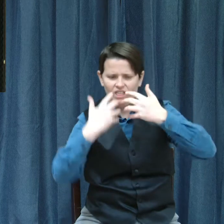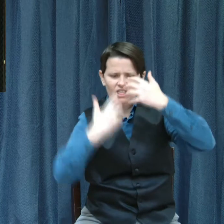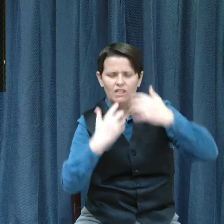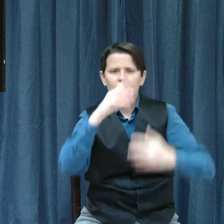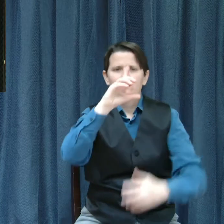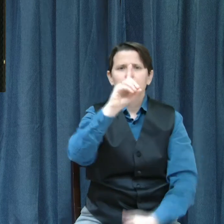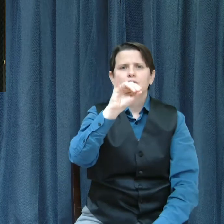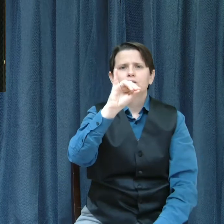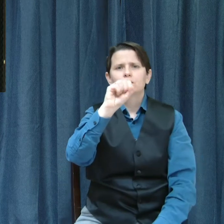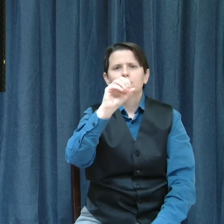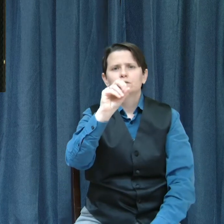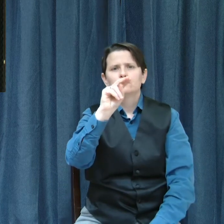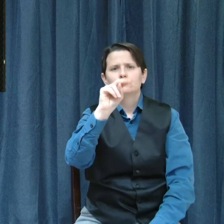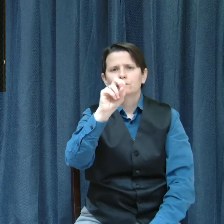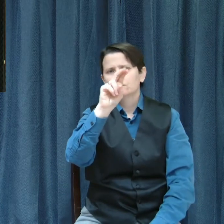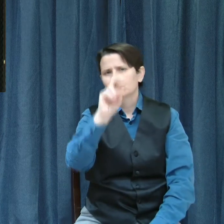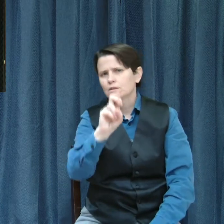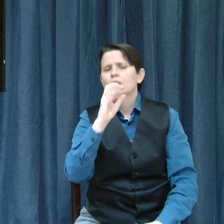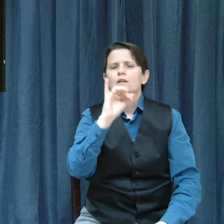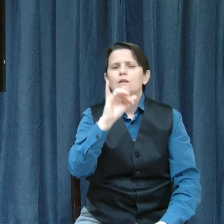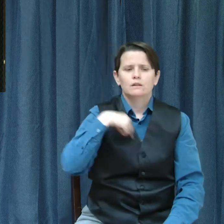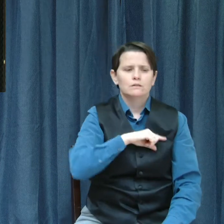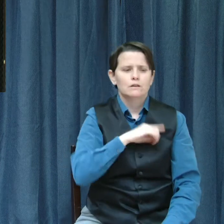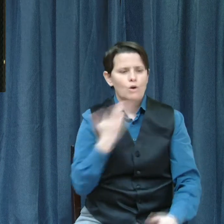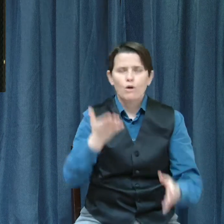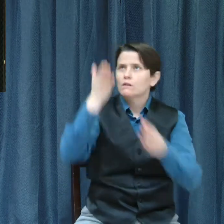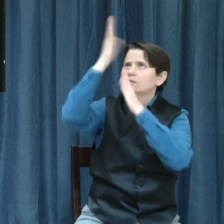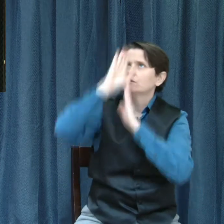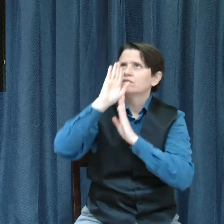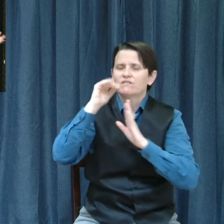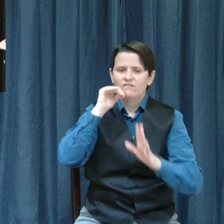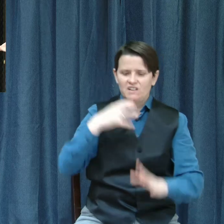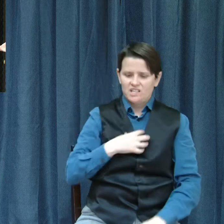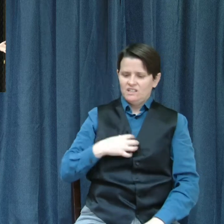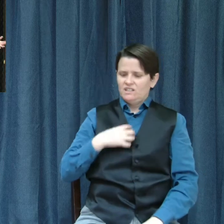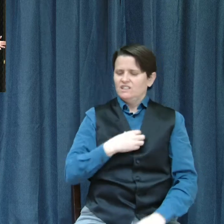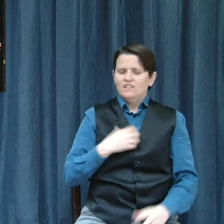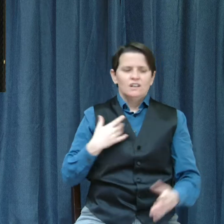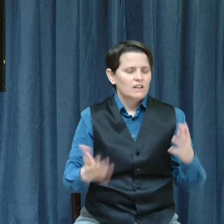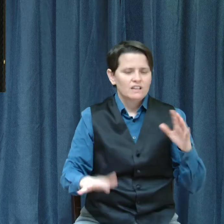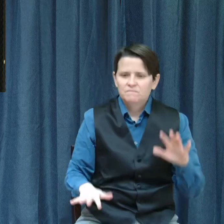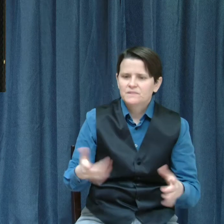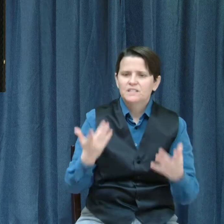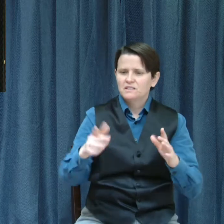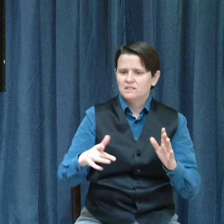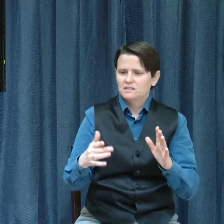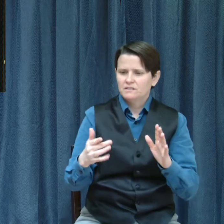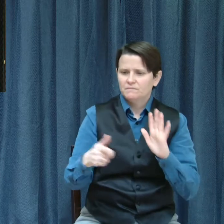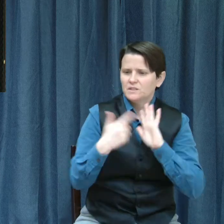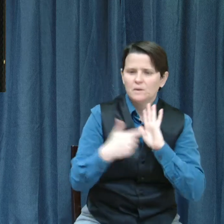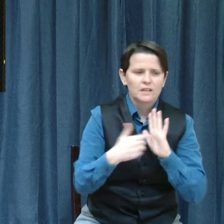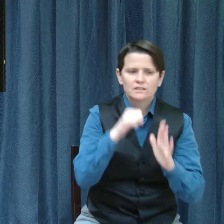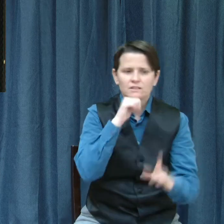dissonance is our divine discontent. It tells us, as my friend Tammy mentioned earlier this